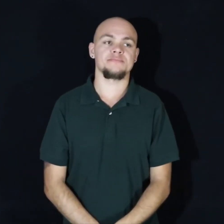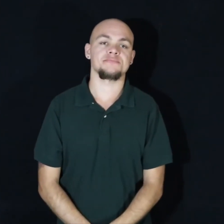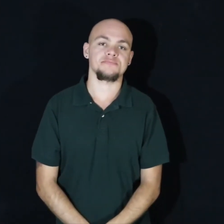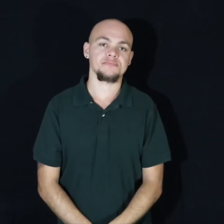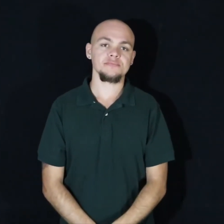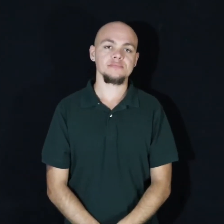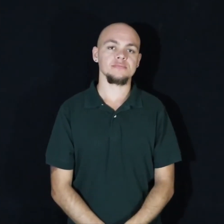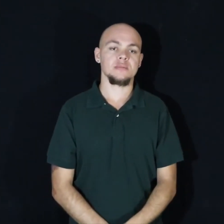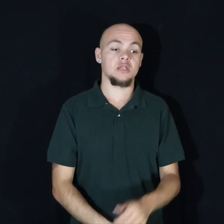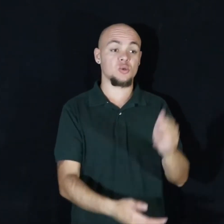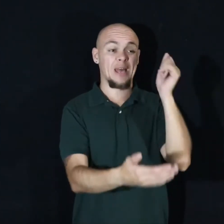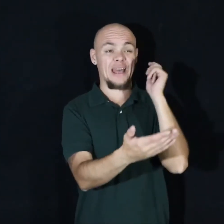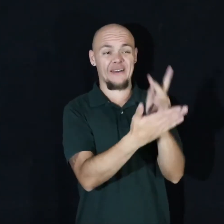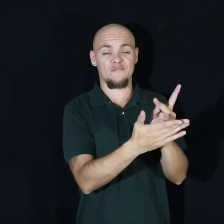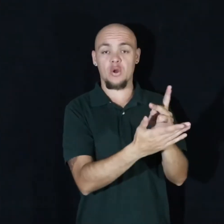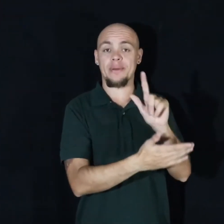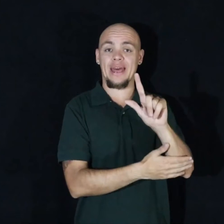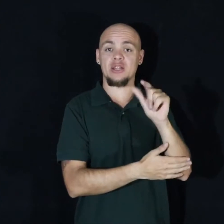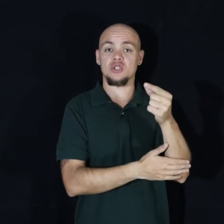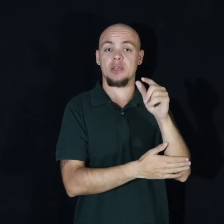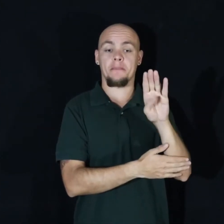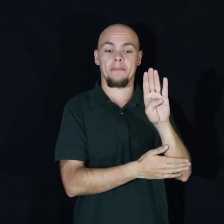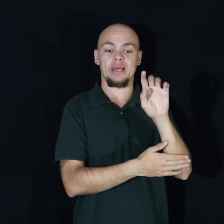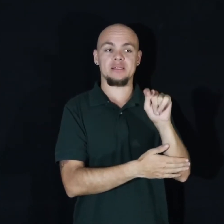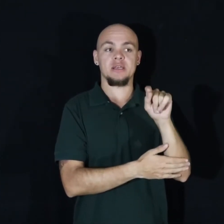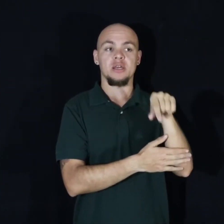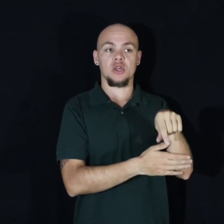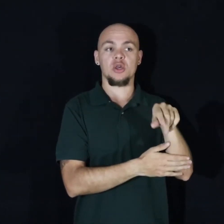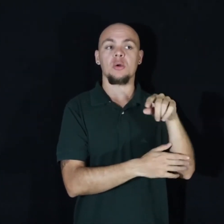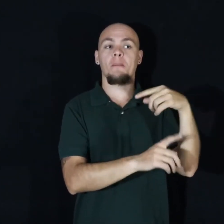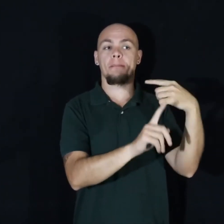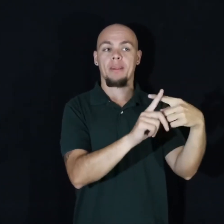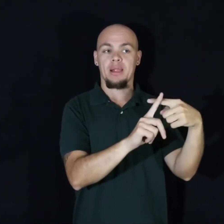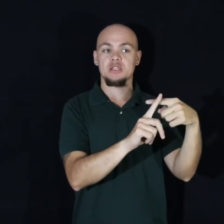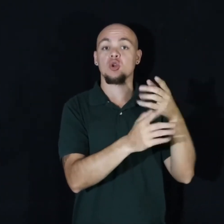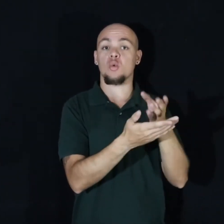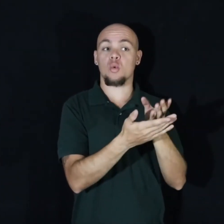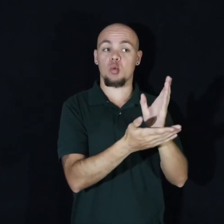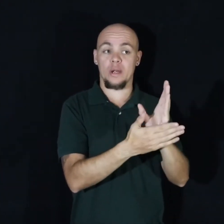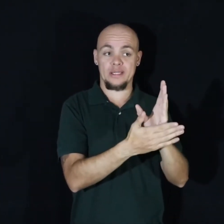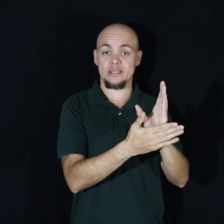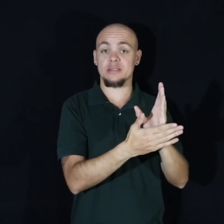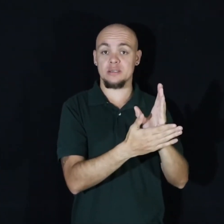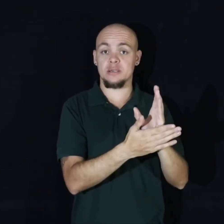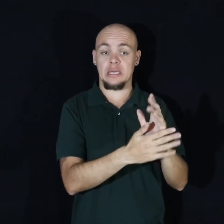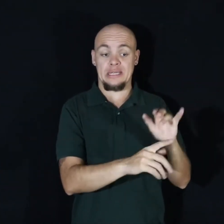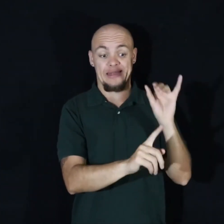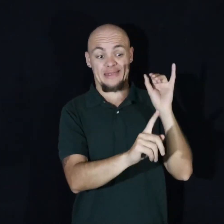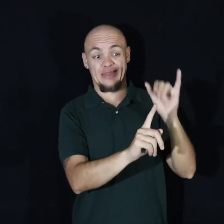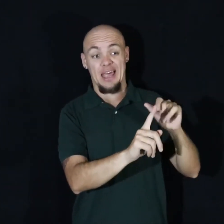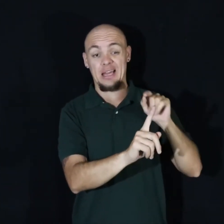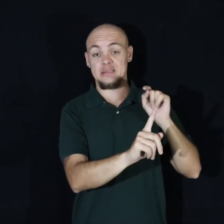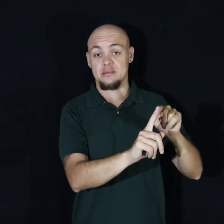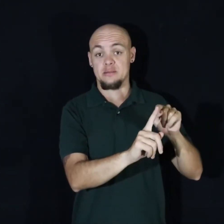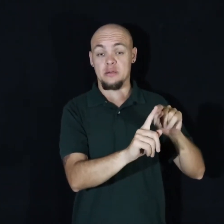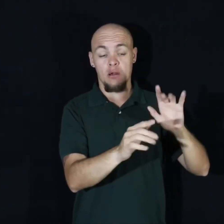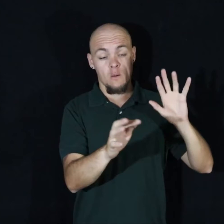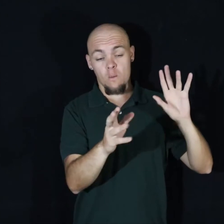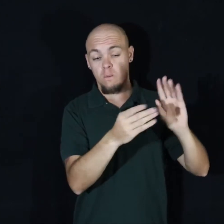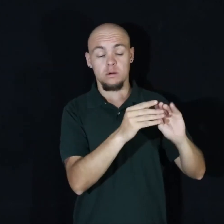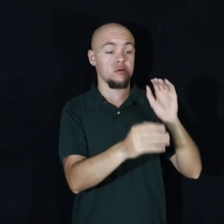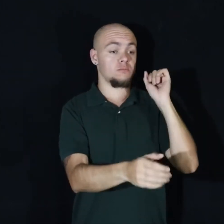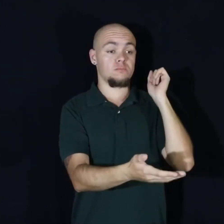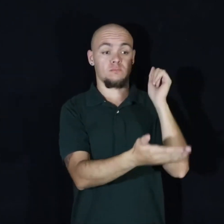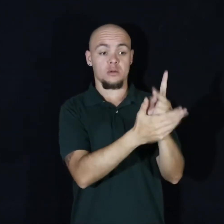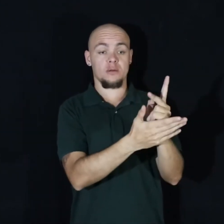In the full affirmation of LGBTQ plus rights and the offering of full participation of the LGBTQ